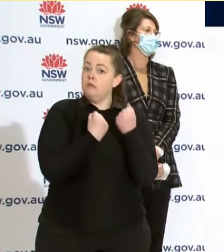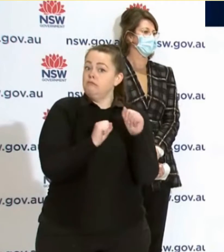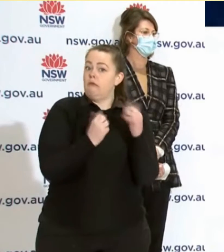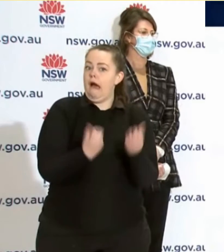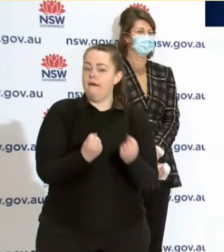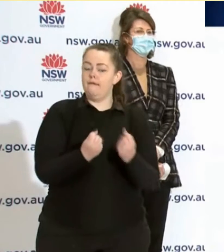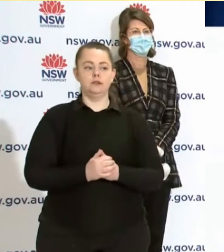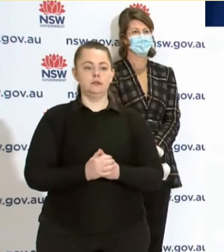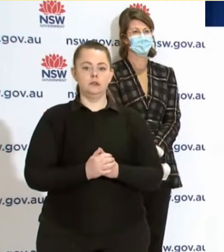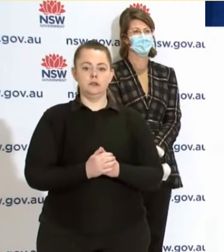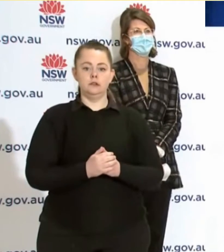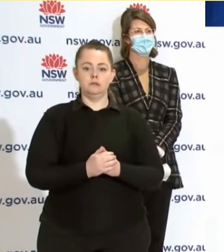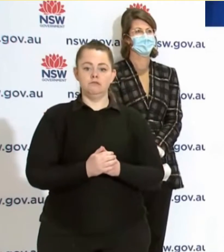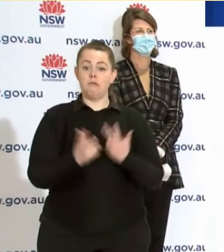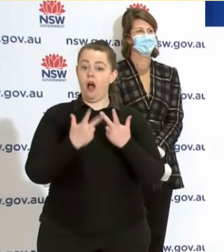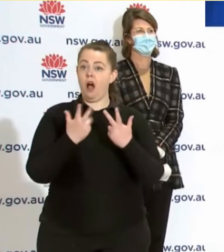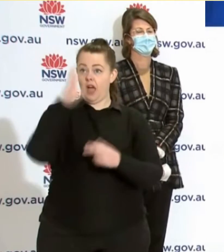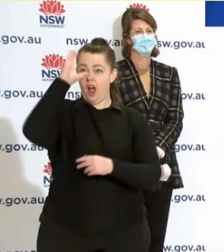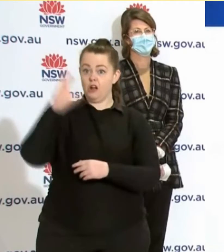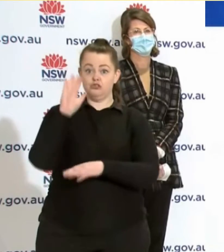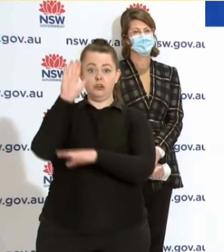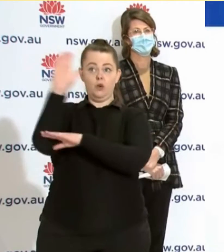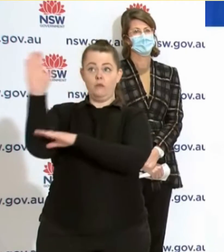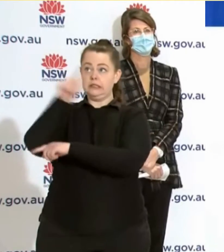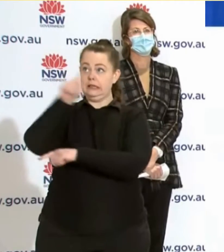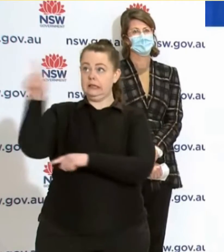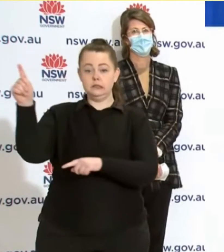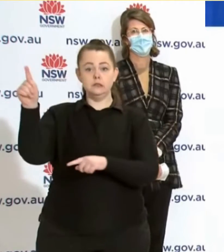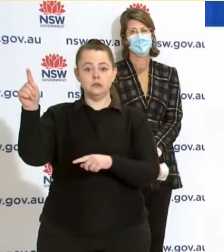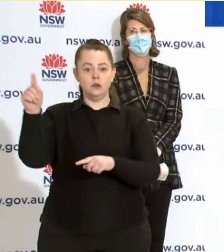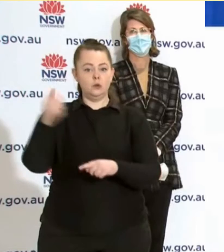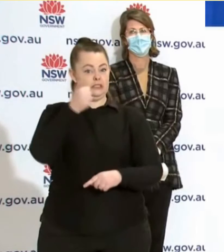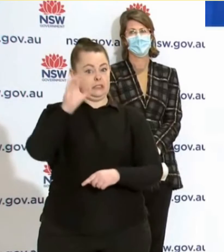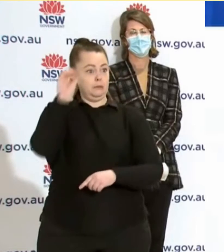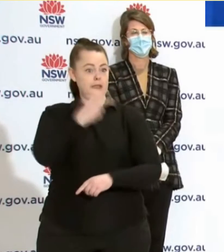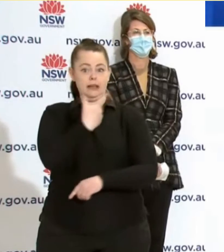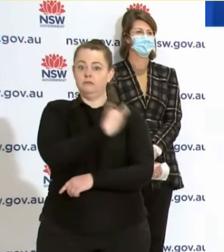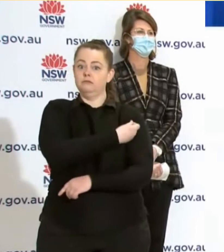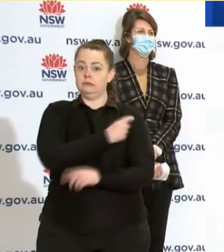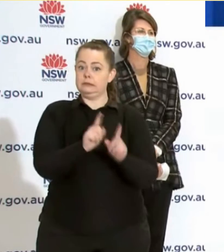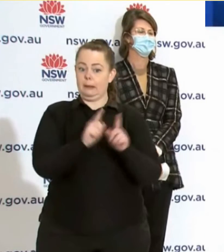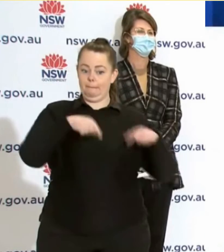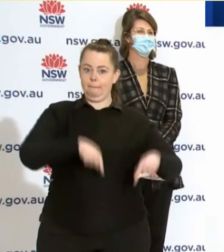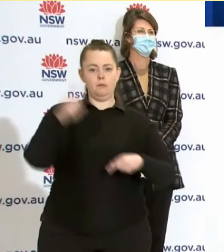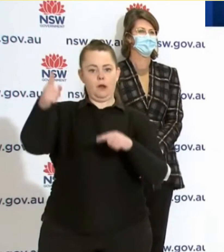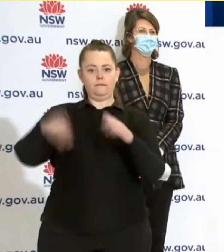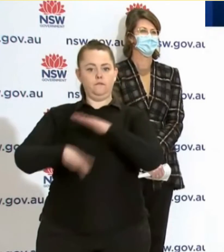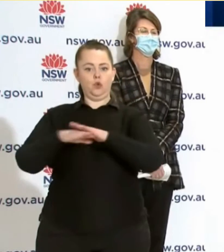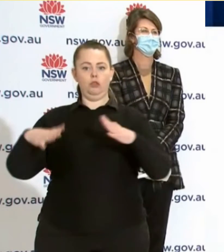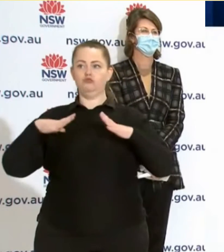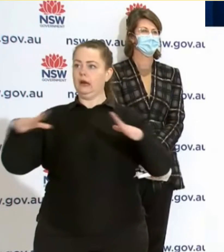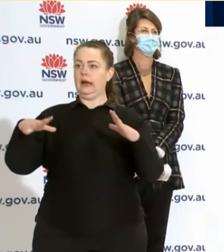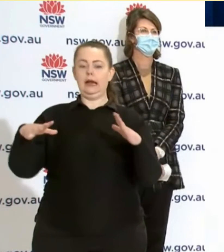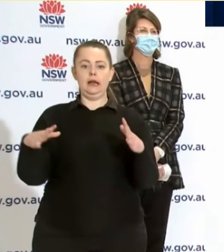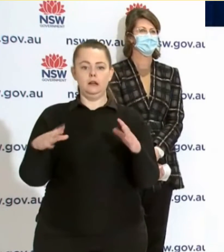they're essentially living freely with these rates of vaccination. We're obviously more conservative here. We want to make sure we control the virus to the extent we